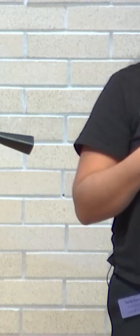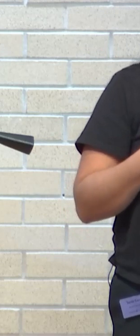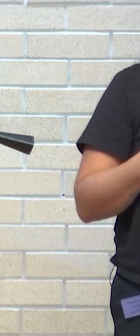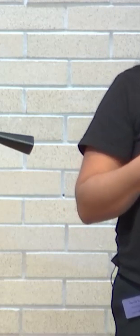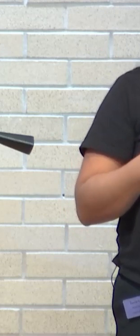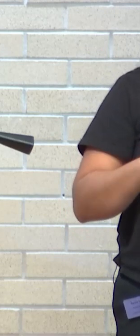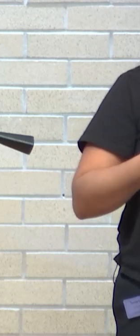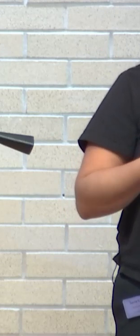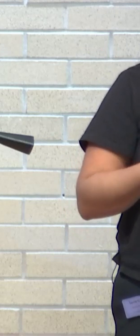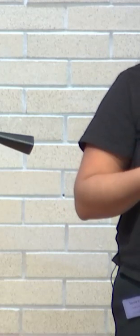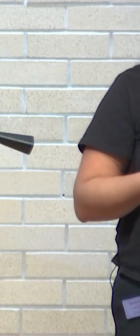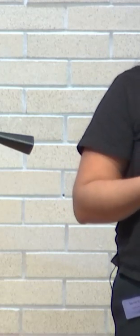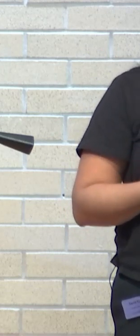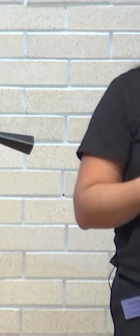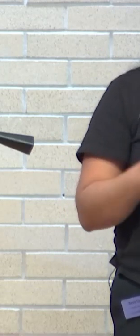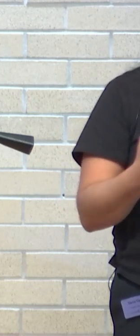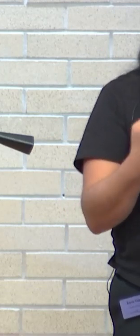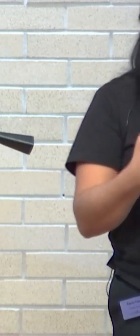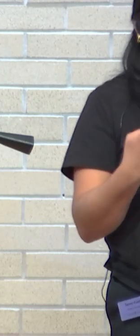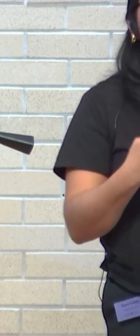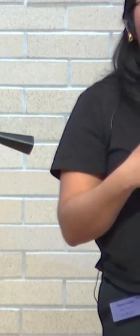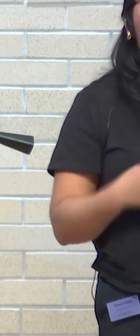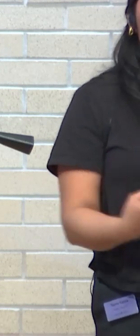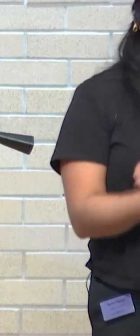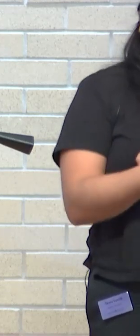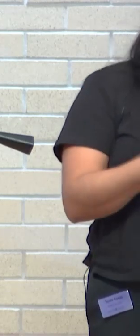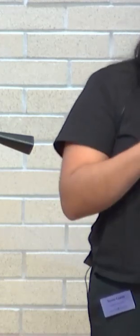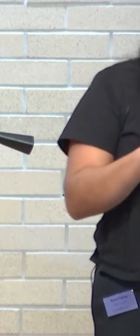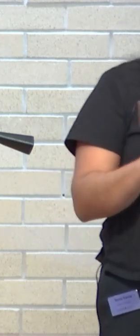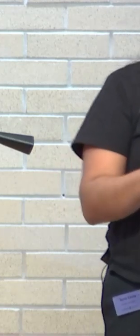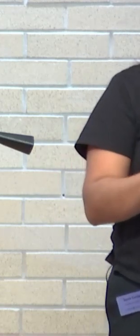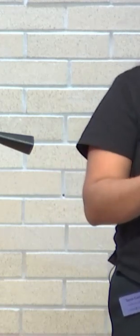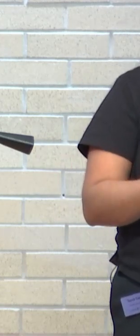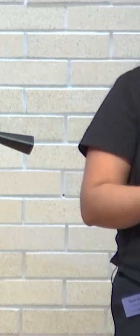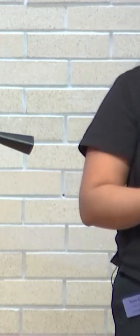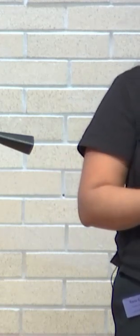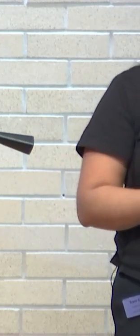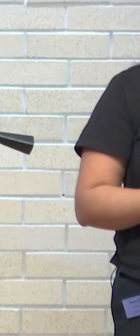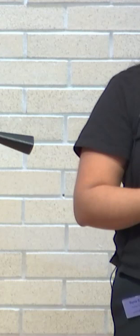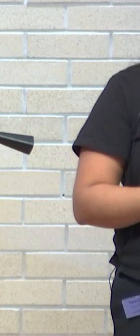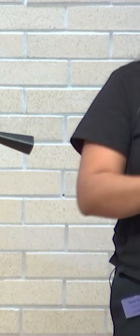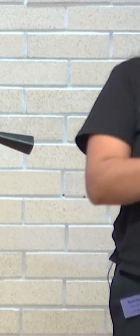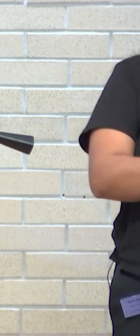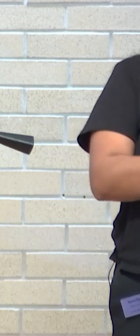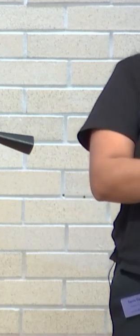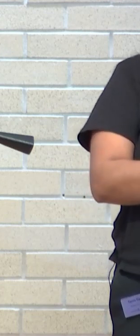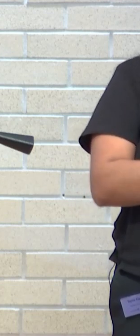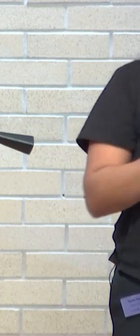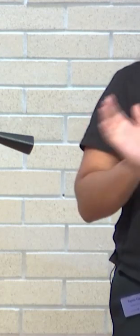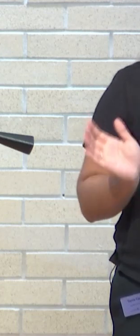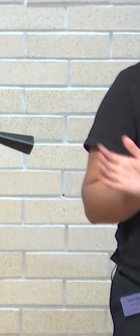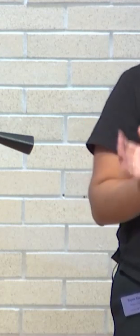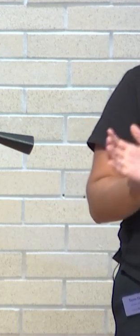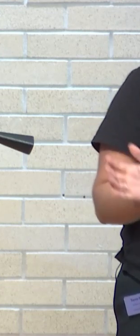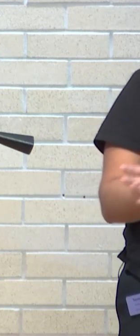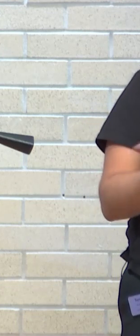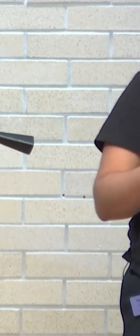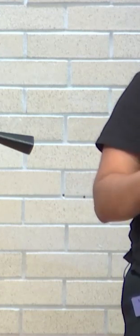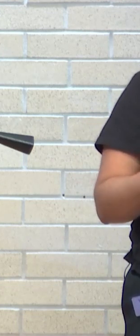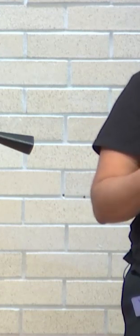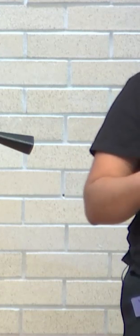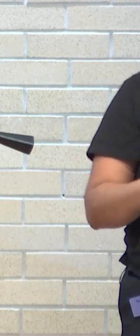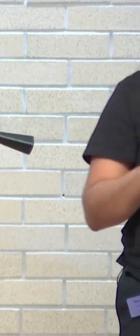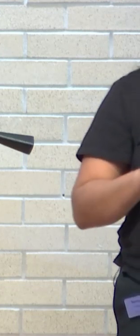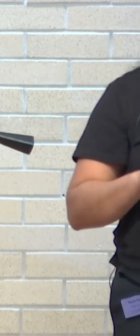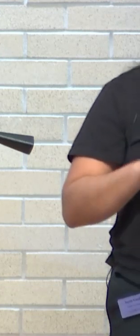who continued to question me, also inspired me. If I didn't do this work standing up here guiding others in both traditional and non-traditional